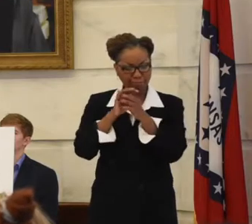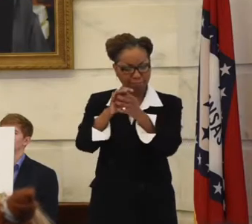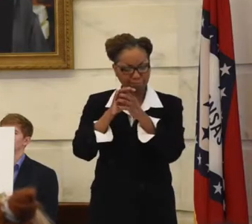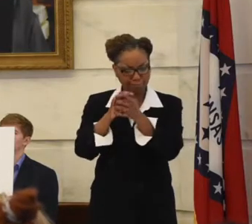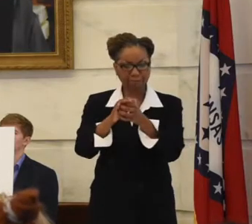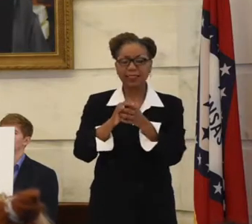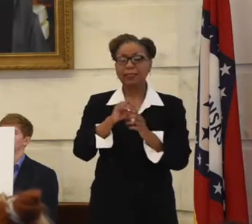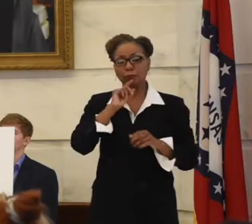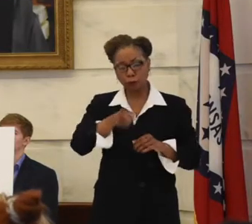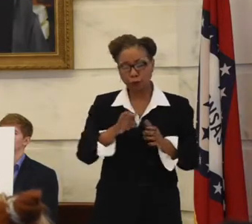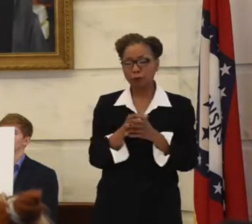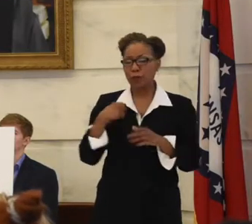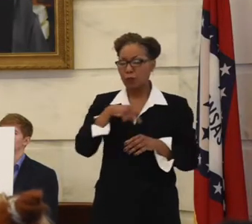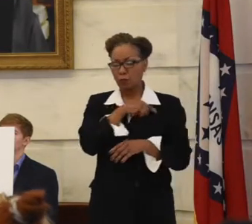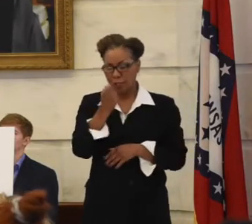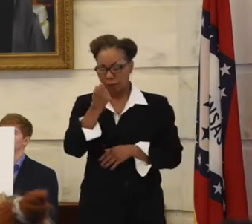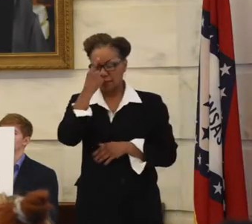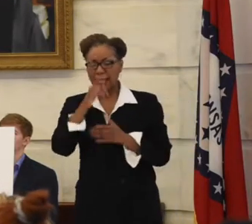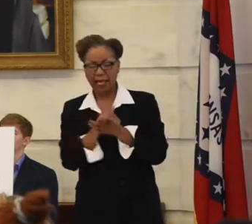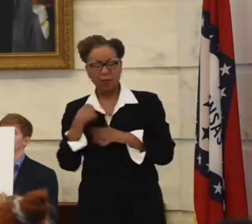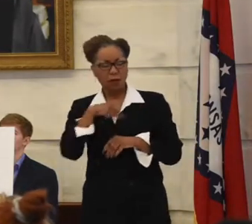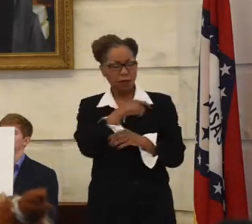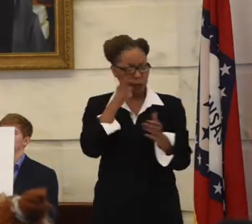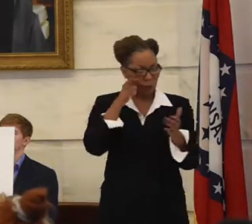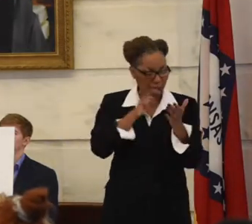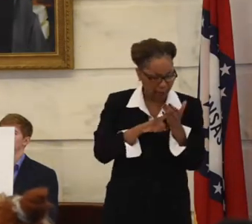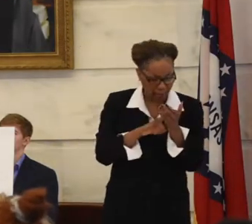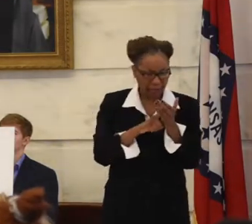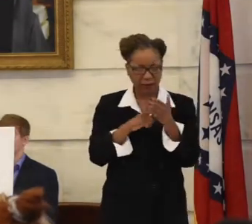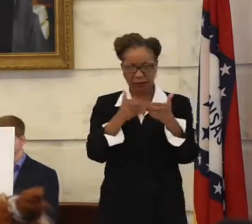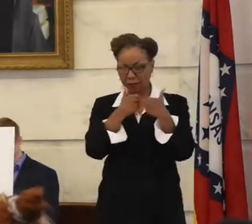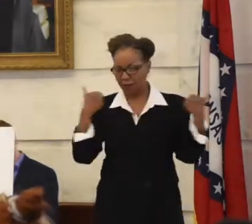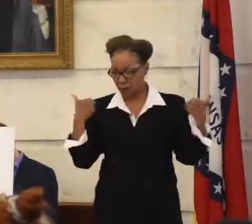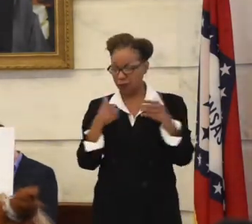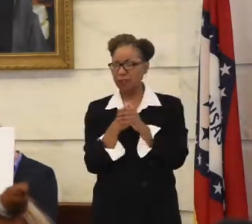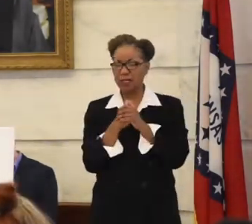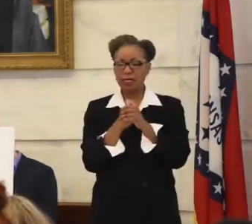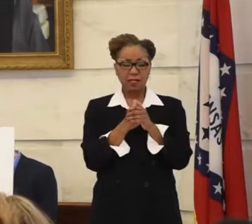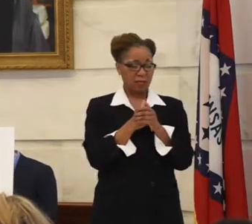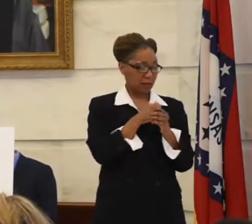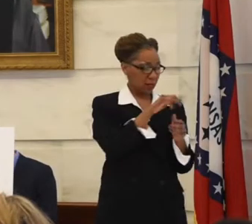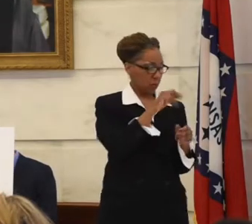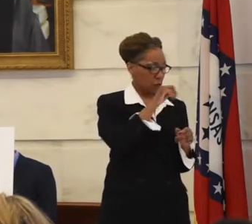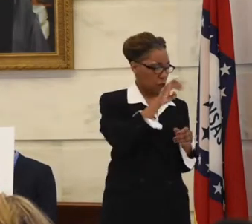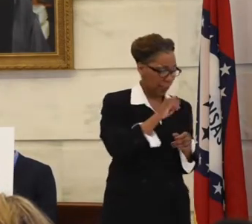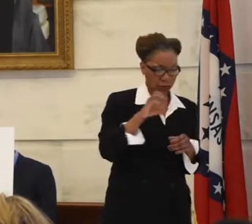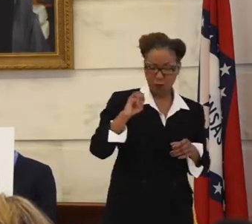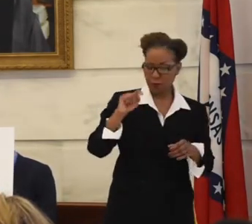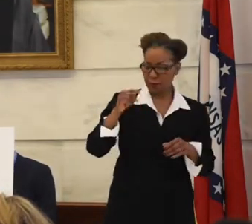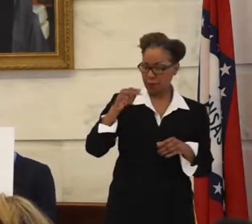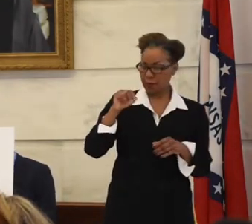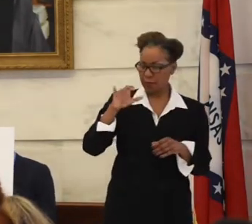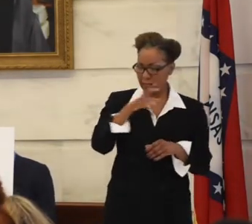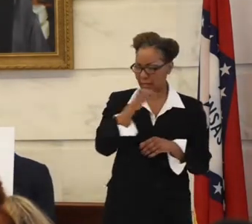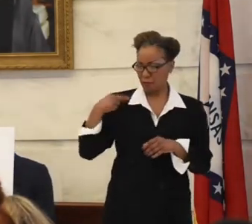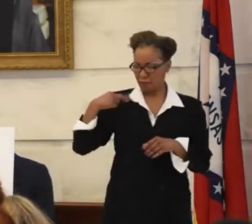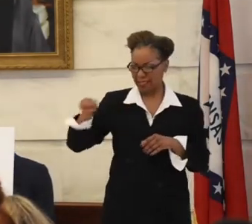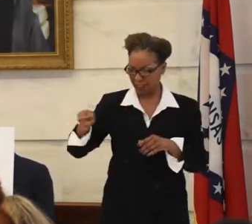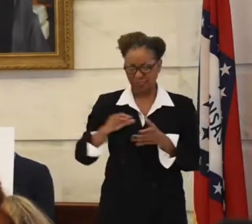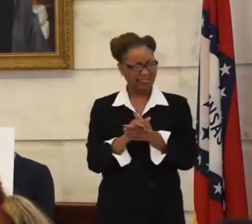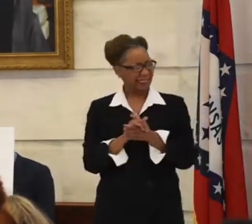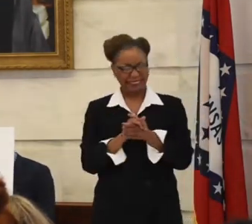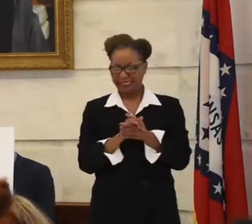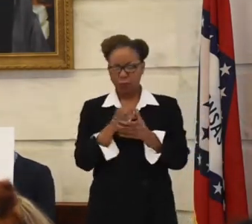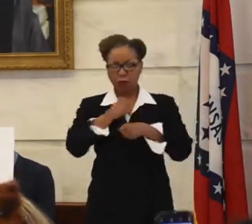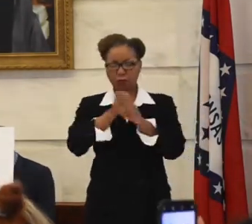And whereas we understand and recognize that divisions along racial, ethnic, and religious lines